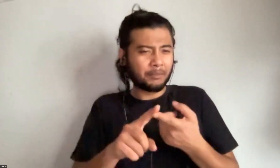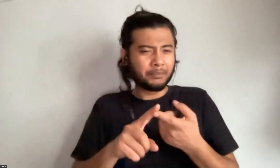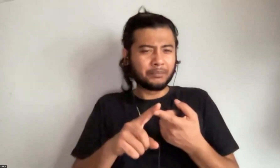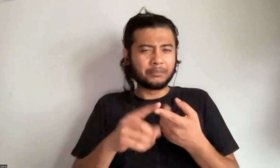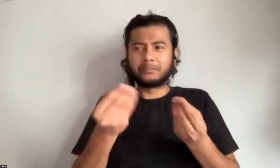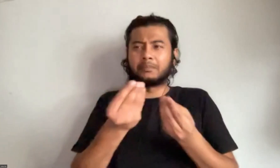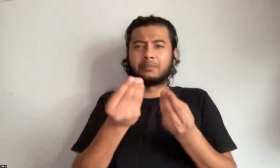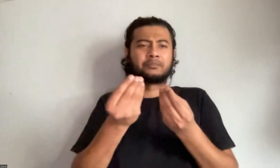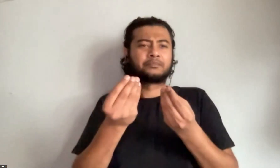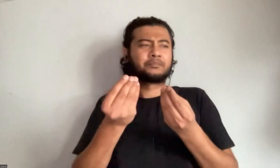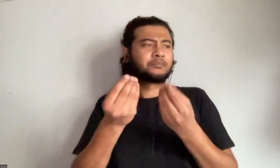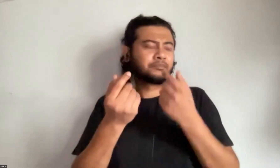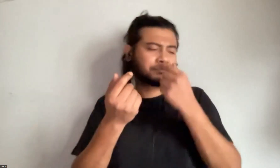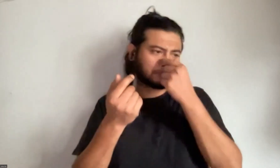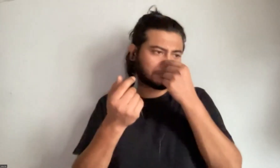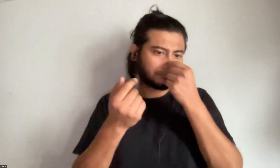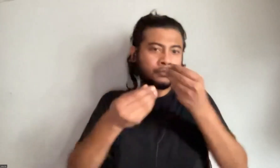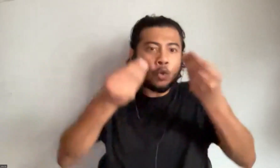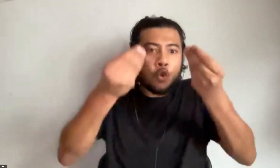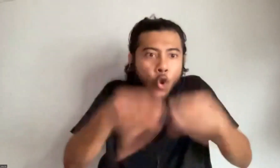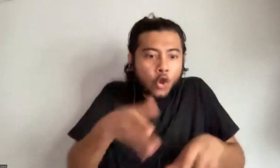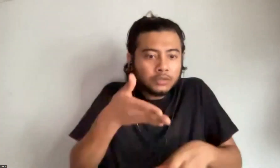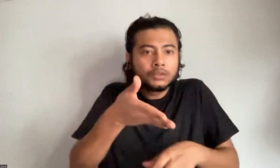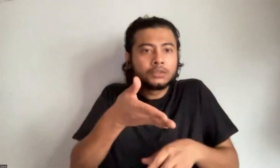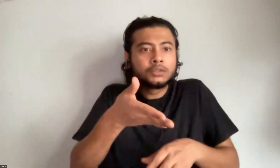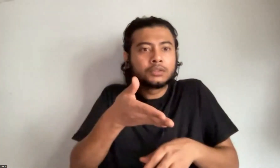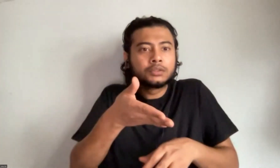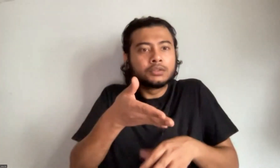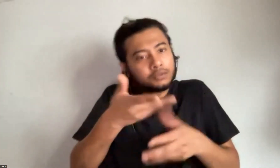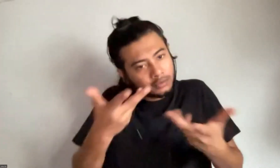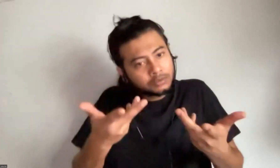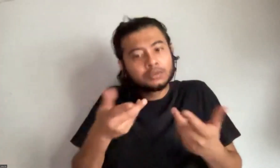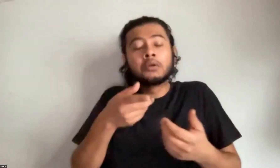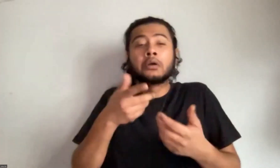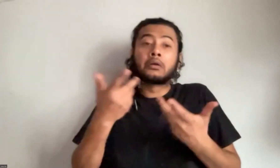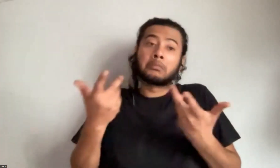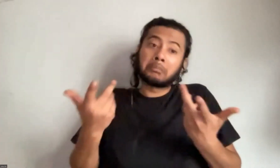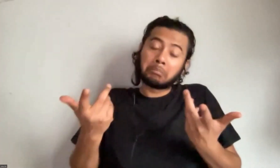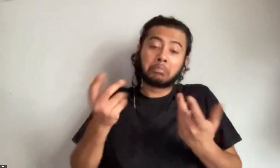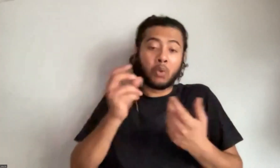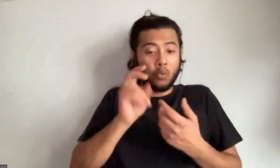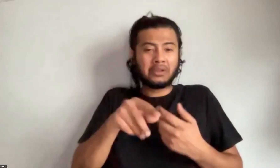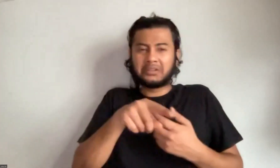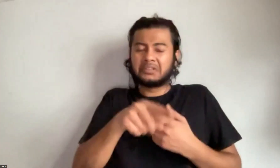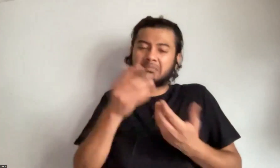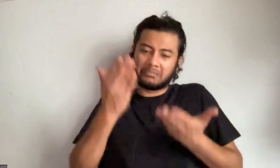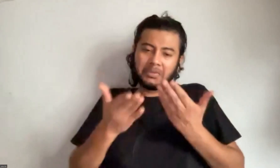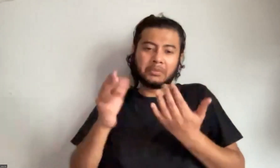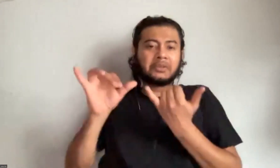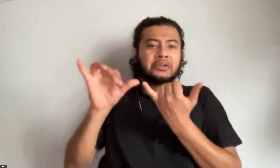me. Third thing, when we start serving Krishna, serving means you're in your